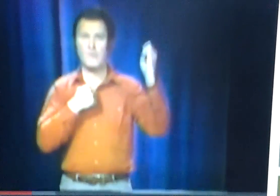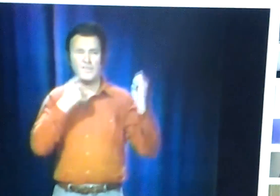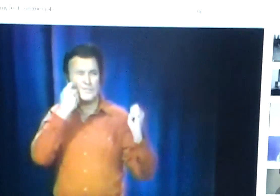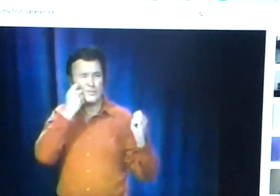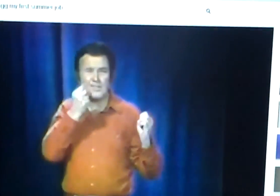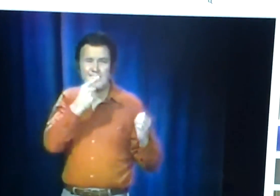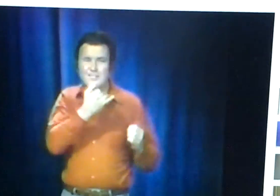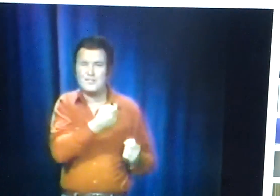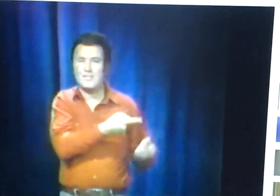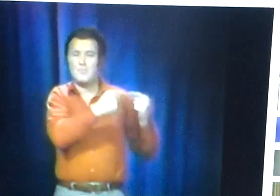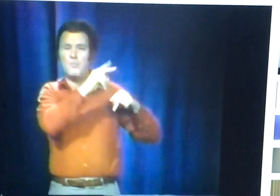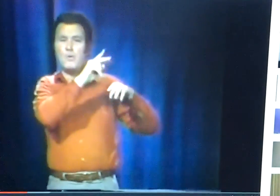with an elevator in it.